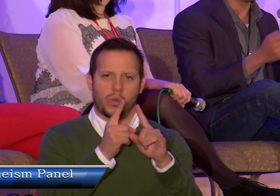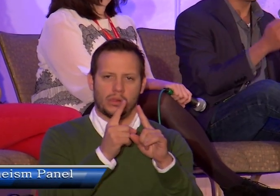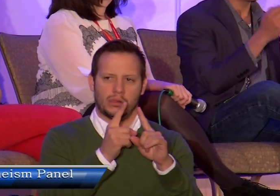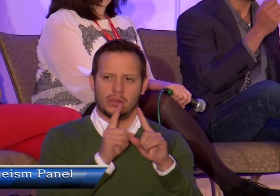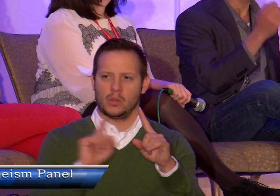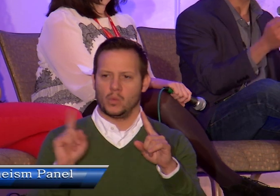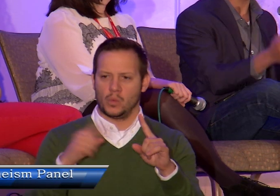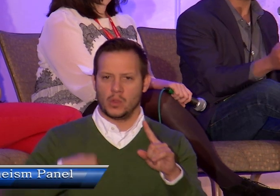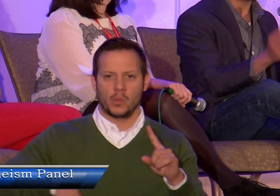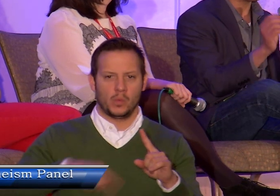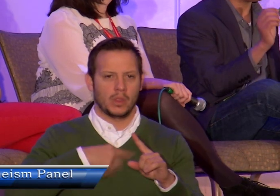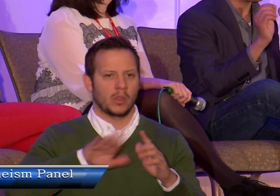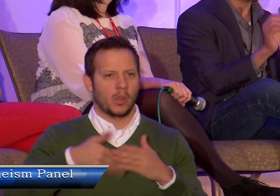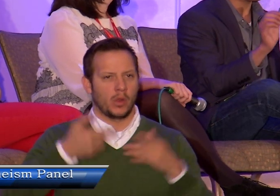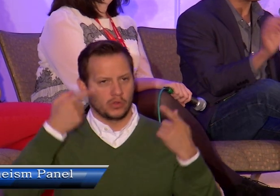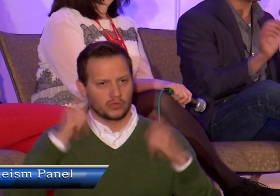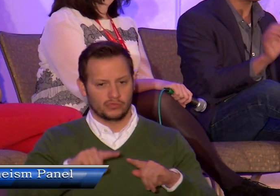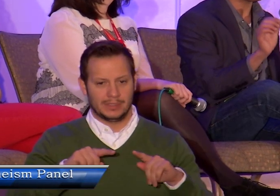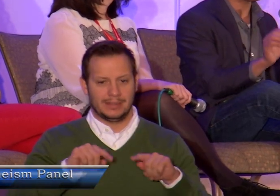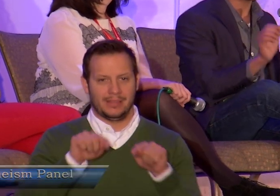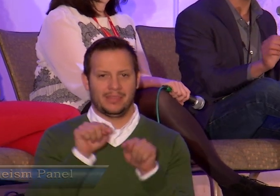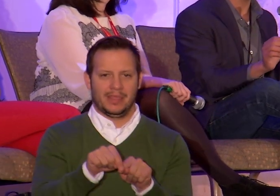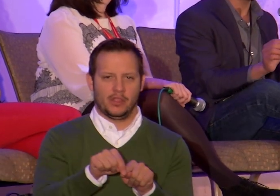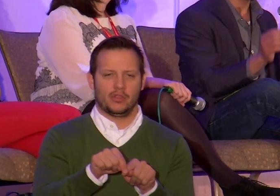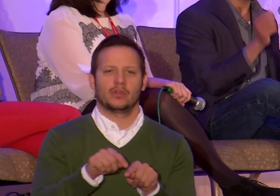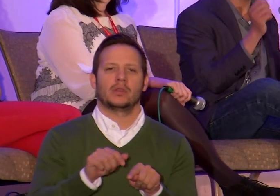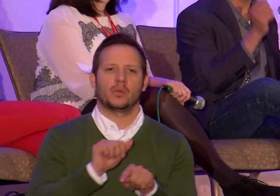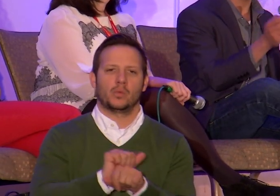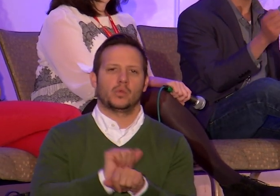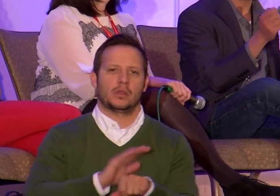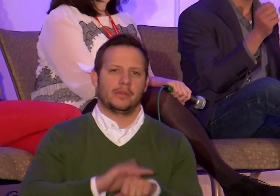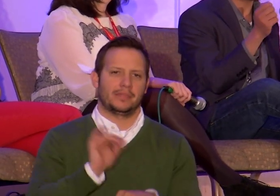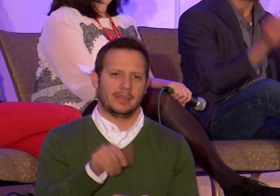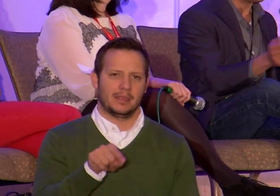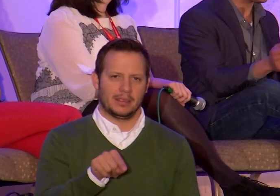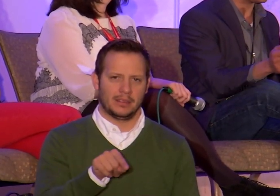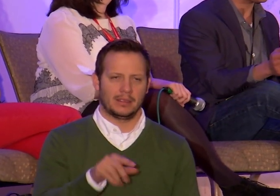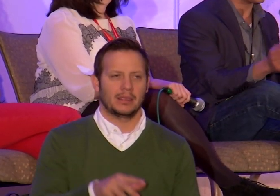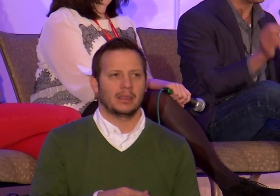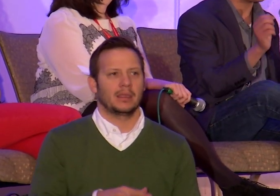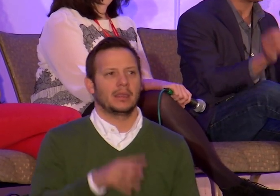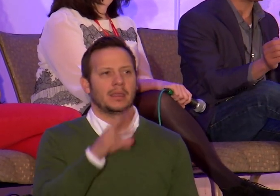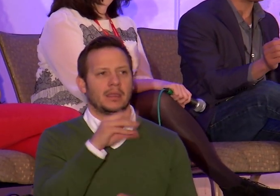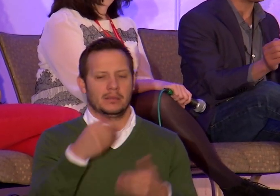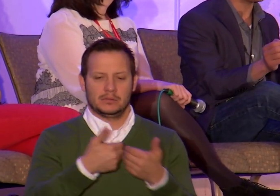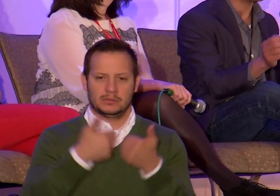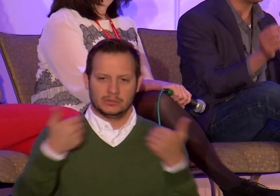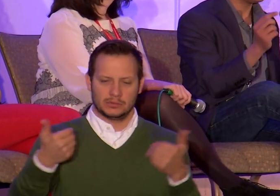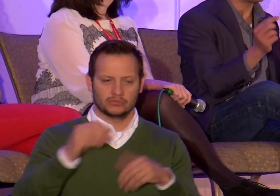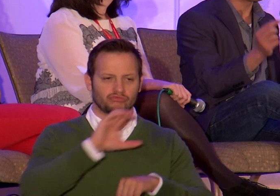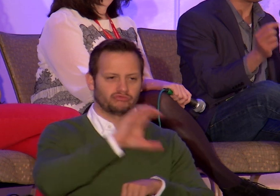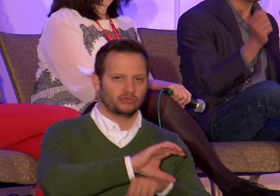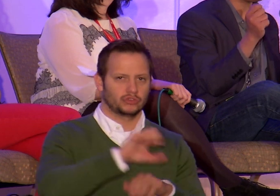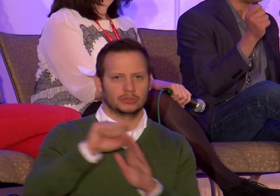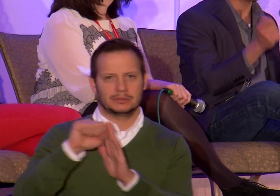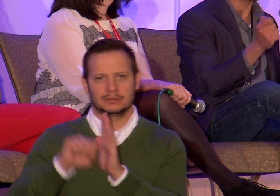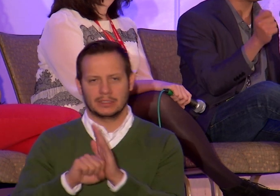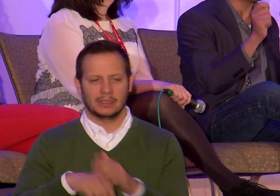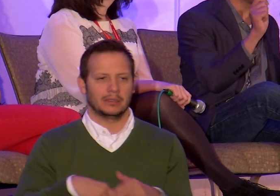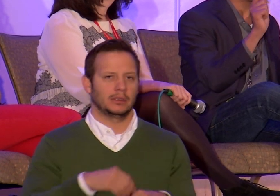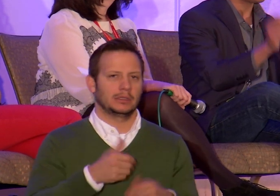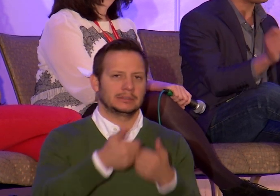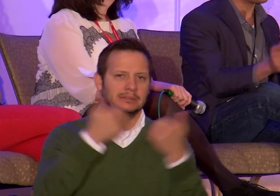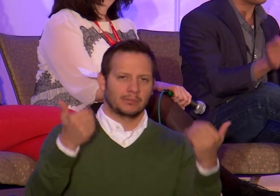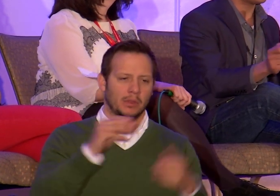ground to work on, and the most important thing is support separation of mosque and state and church and state, number one, and